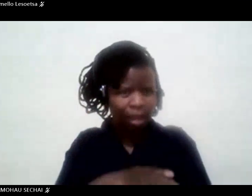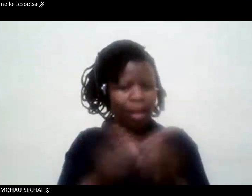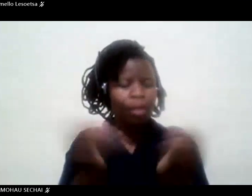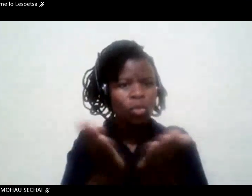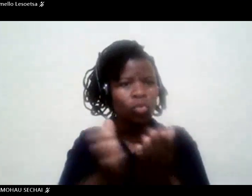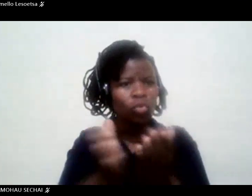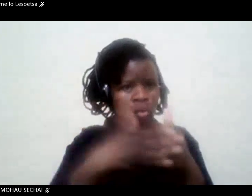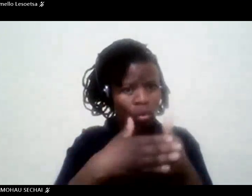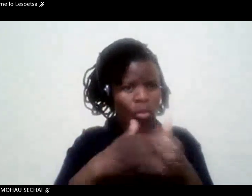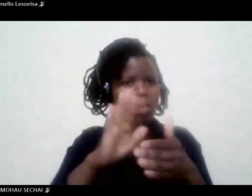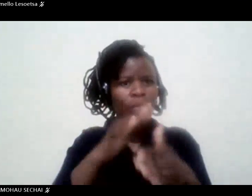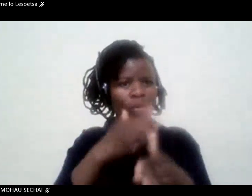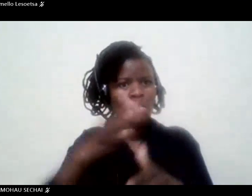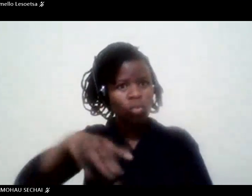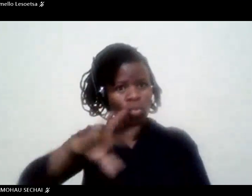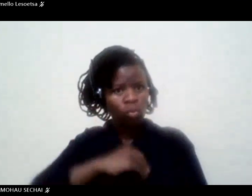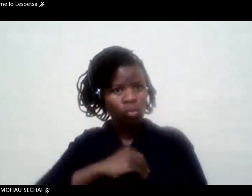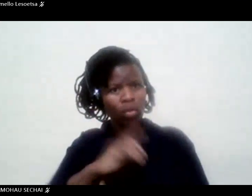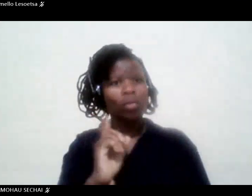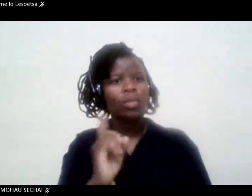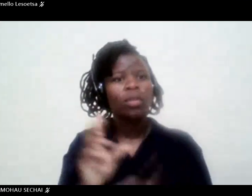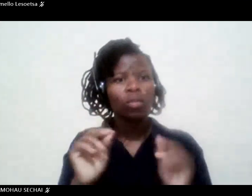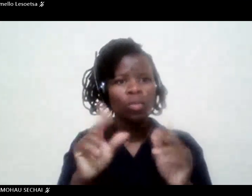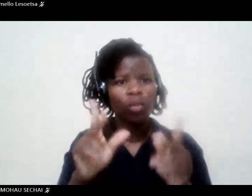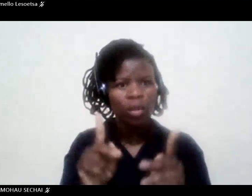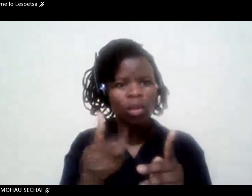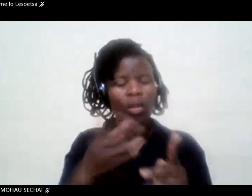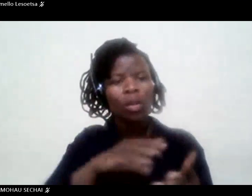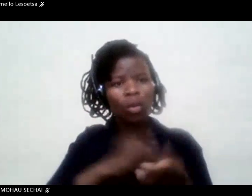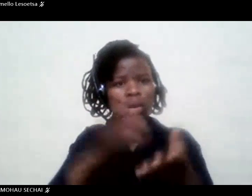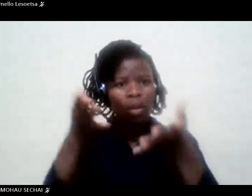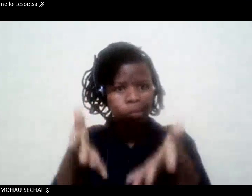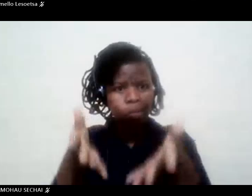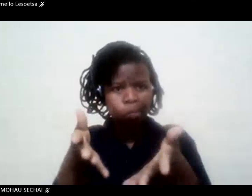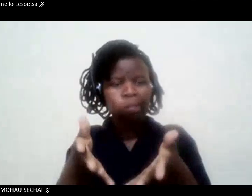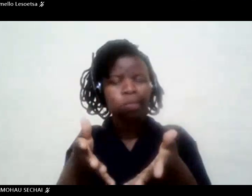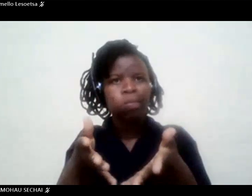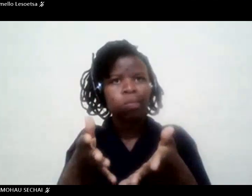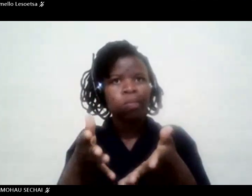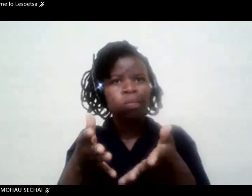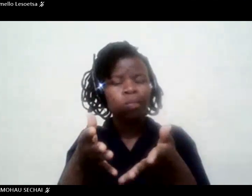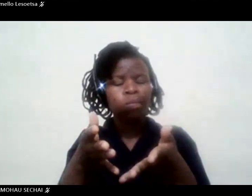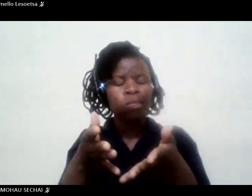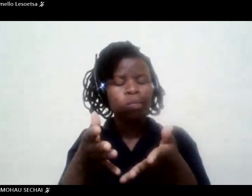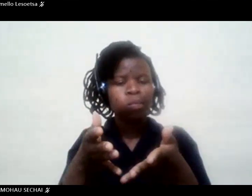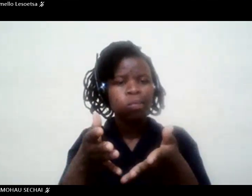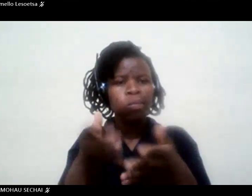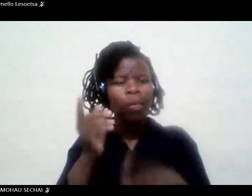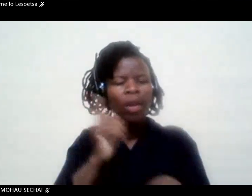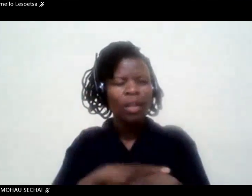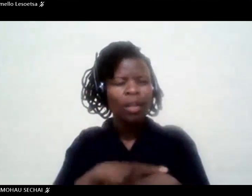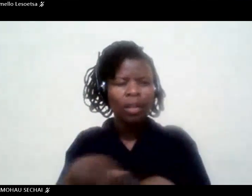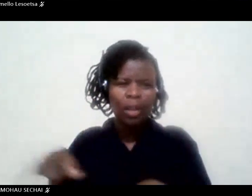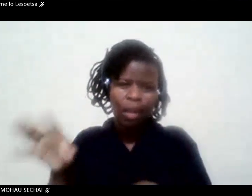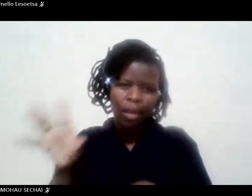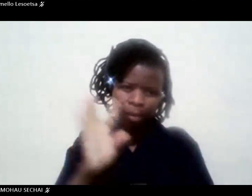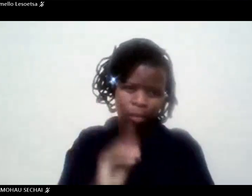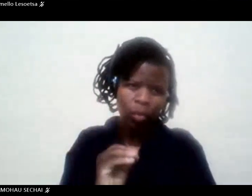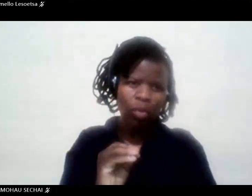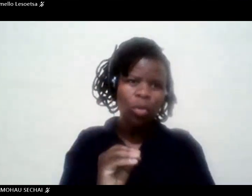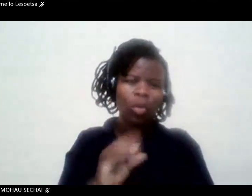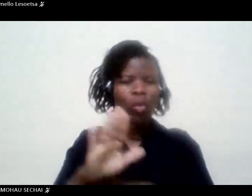are here all like for 5 days or 7 days a week.